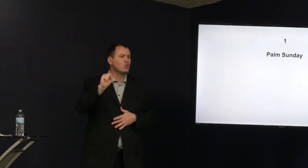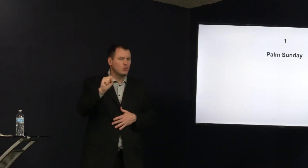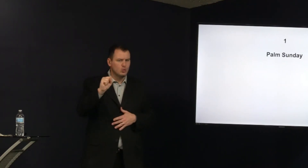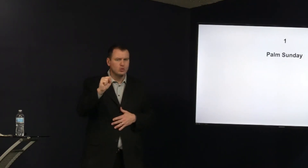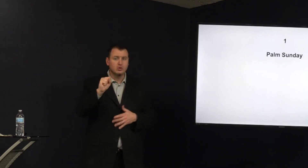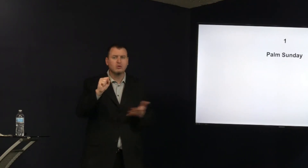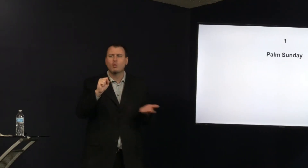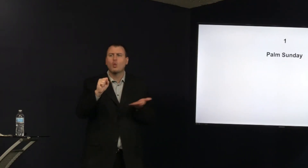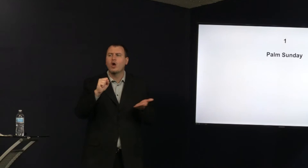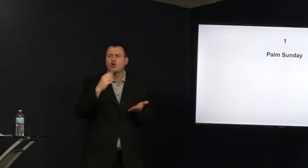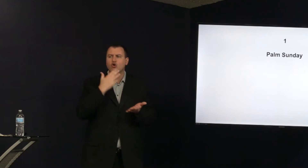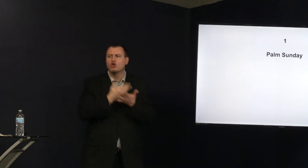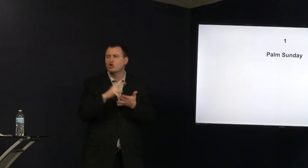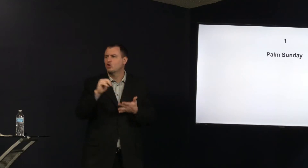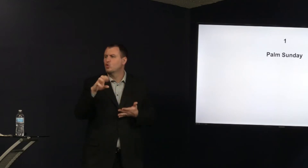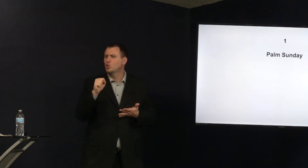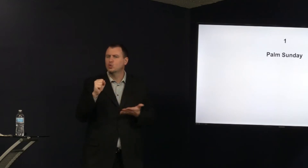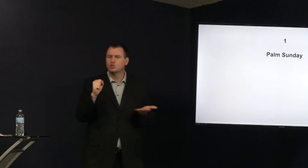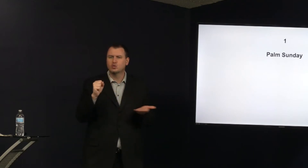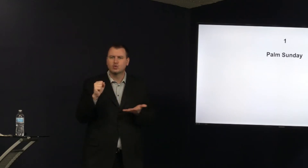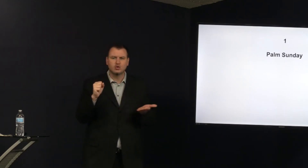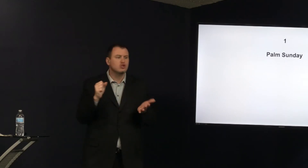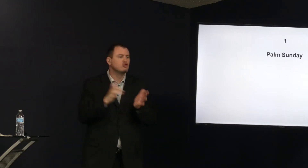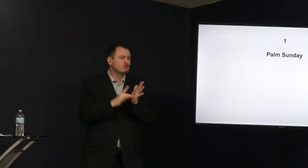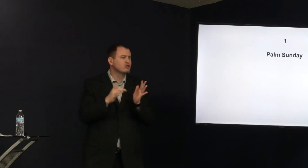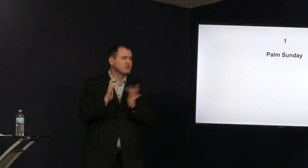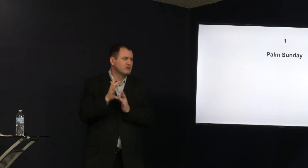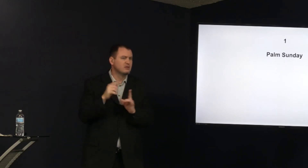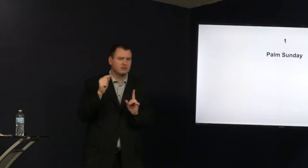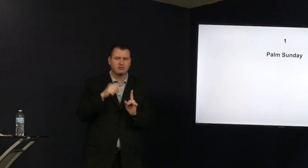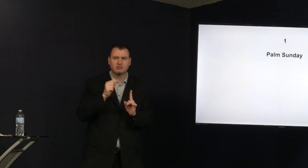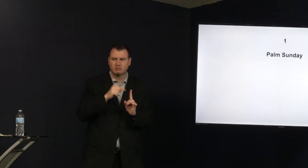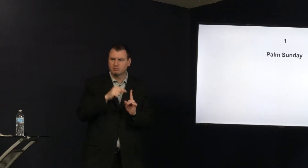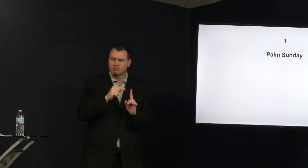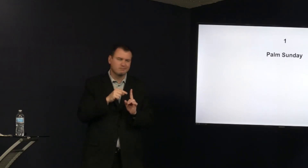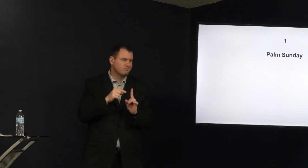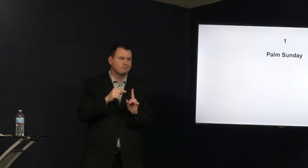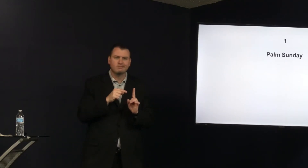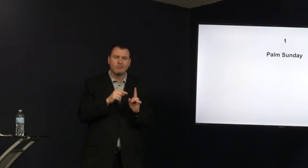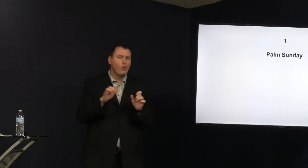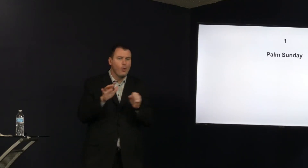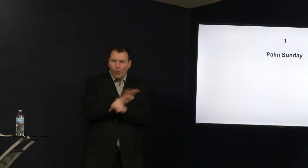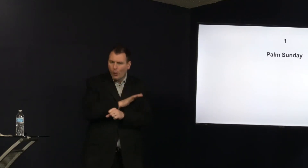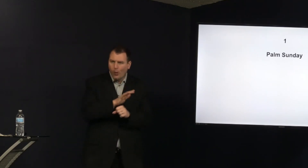Because they tell about the good news. The good news about what? Jesus.